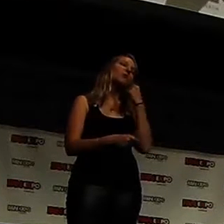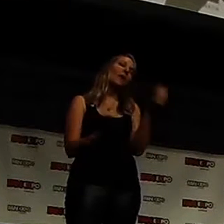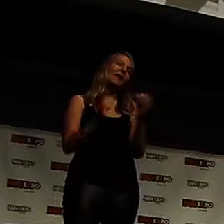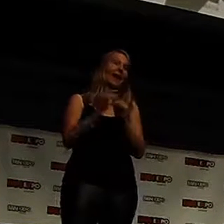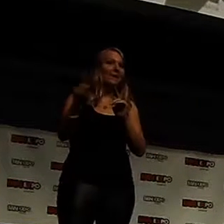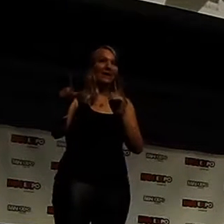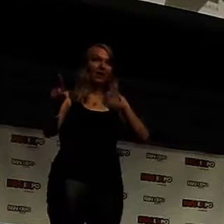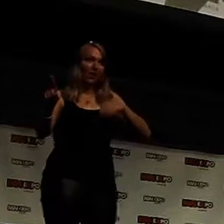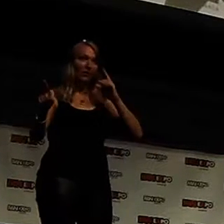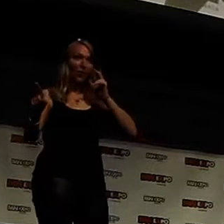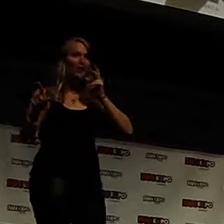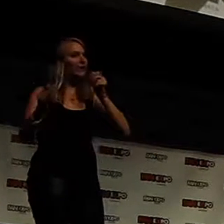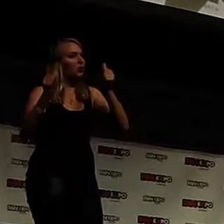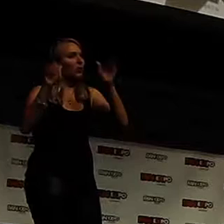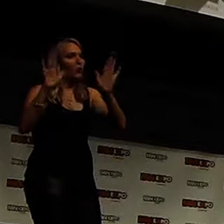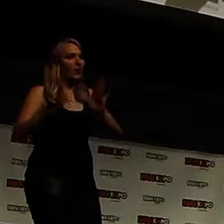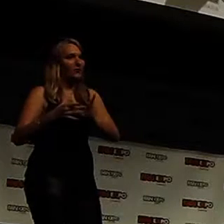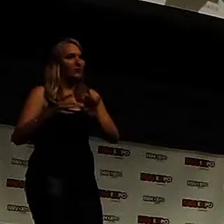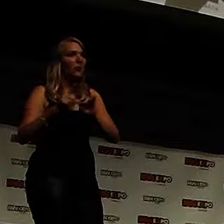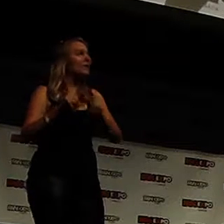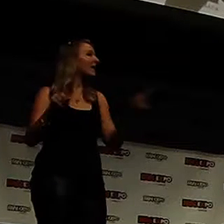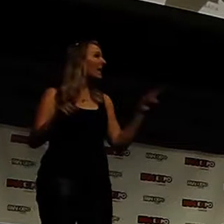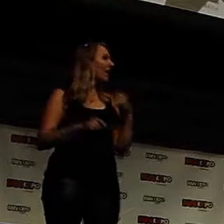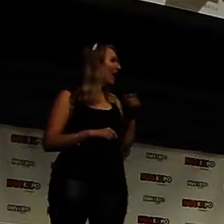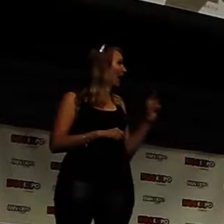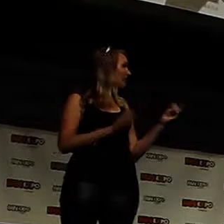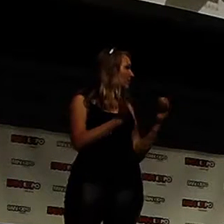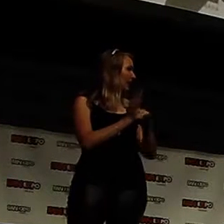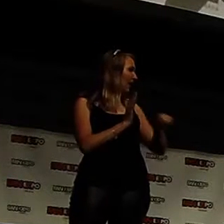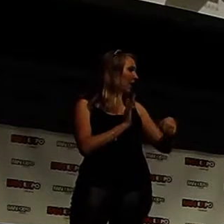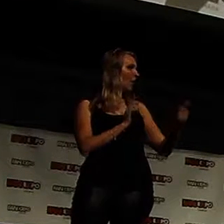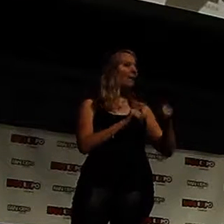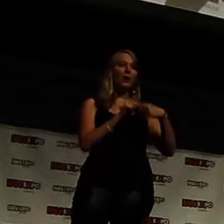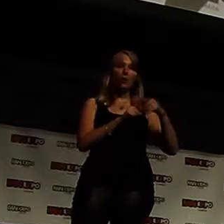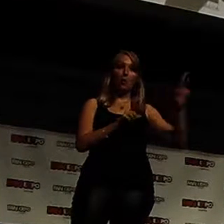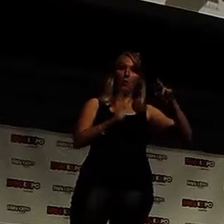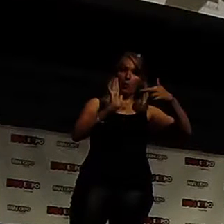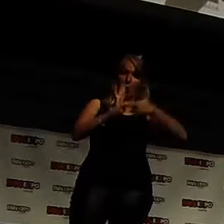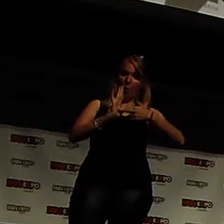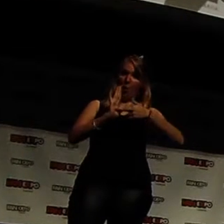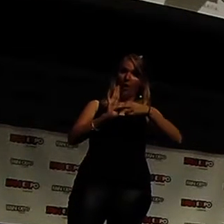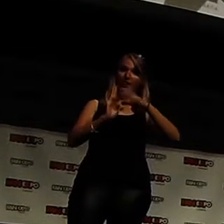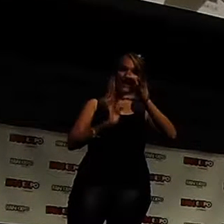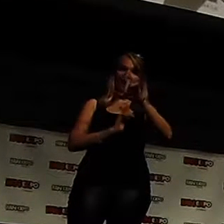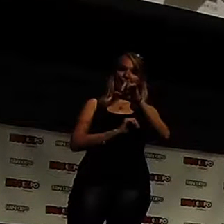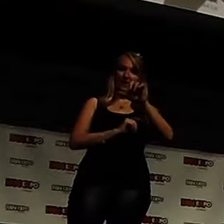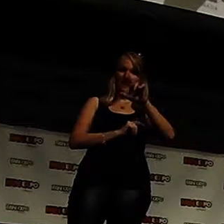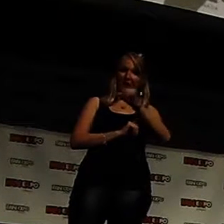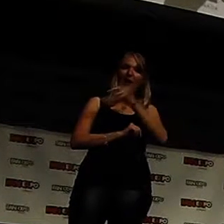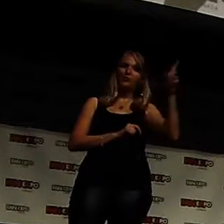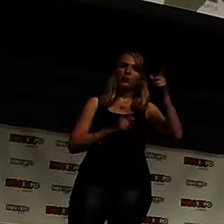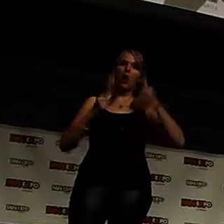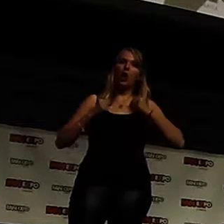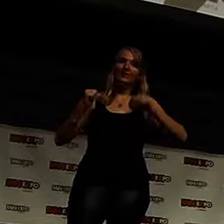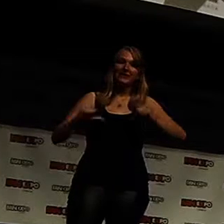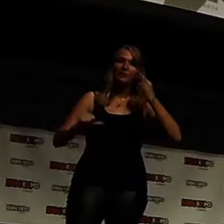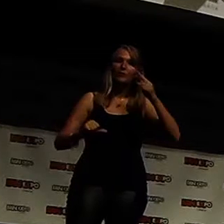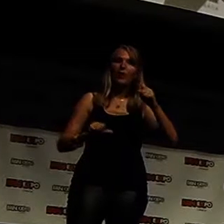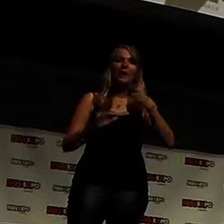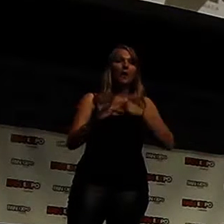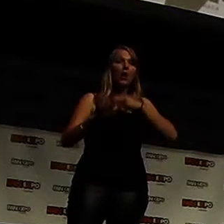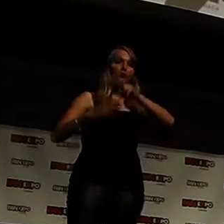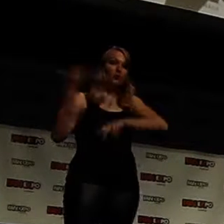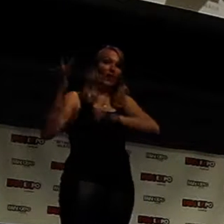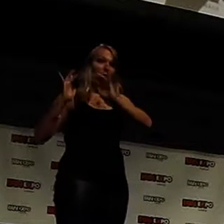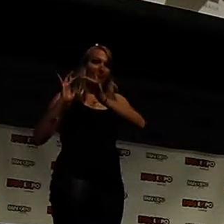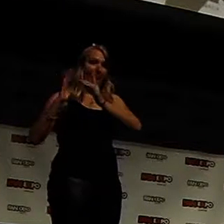it. But I want to ask you something else about first getting the role, or more specifically auditioning for it. Mm-hmm. You never know if what you read online is true, but I had read